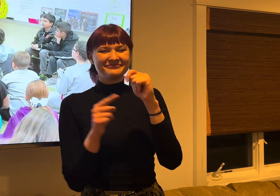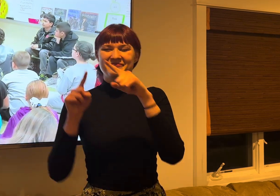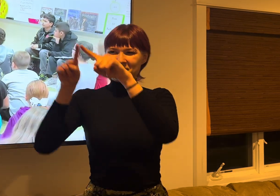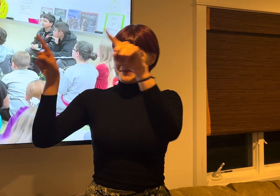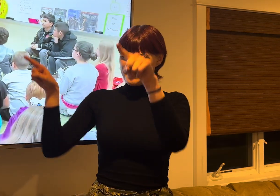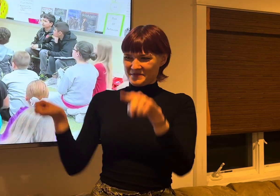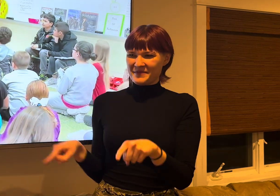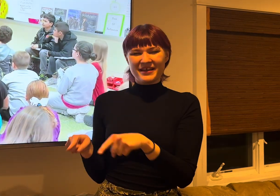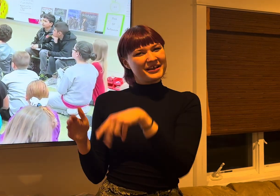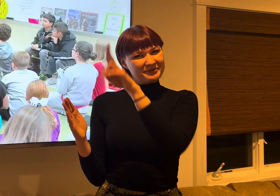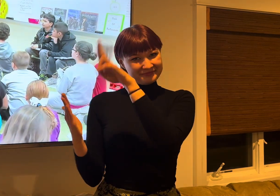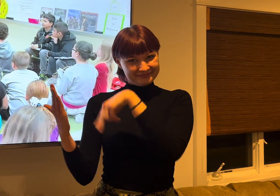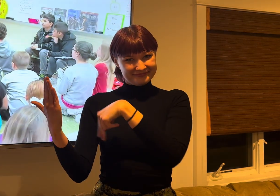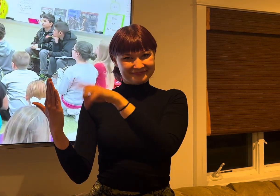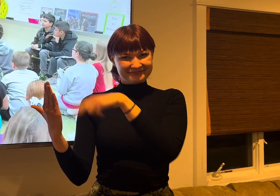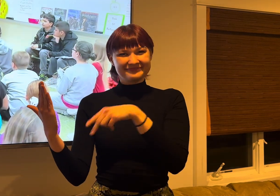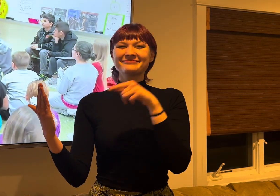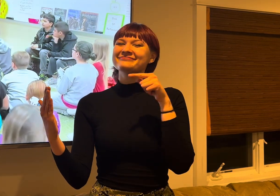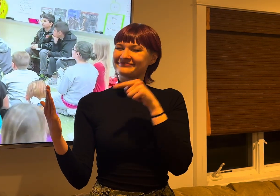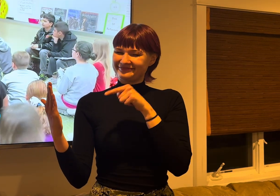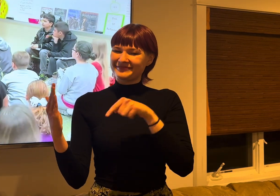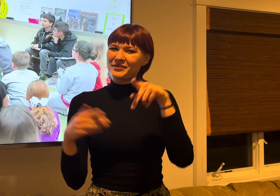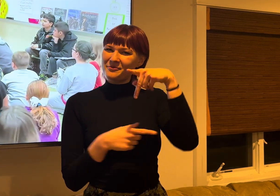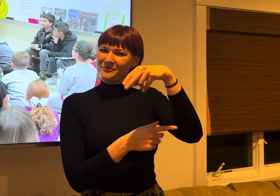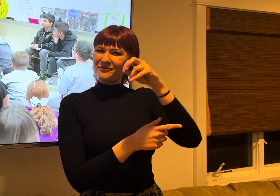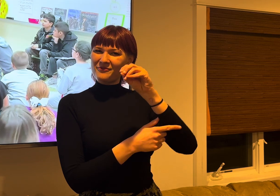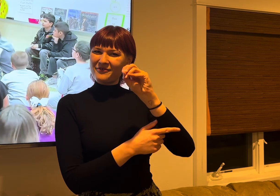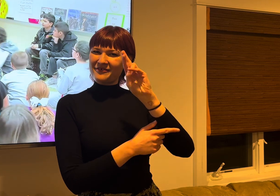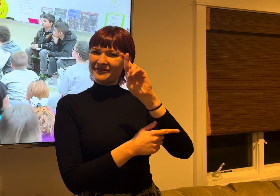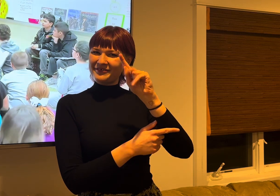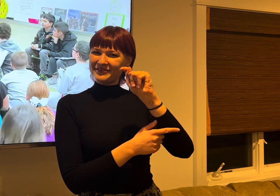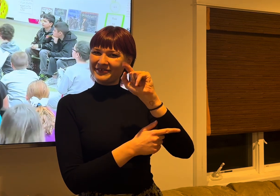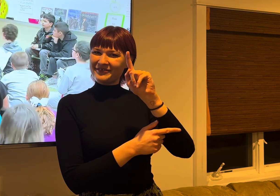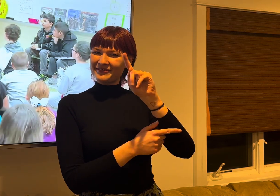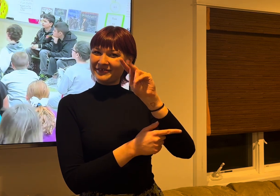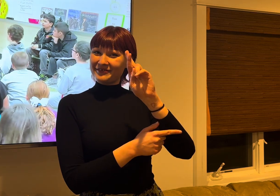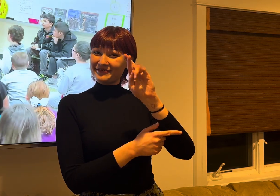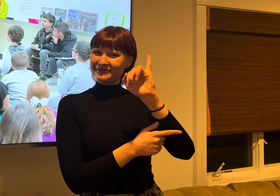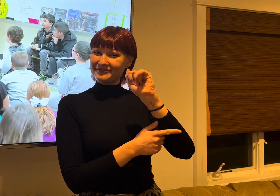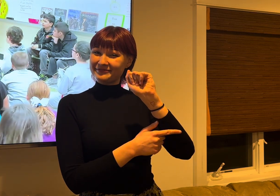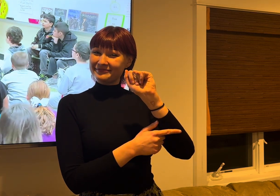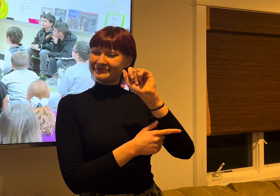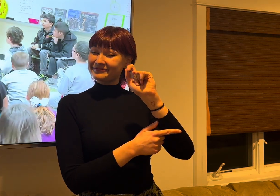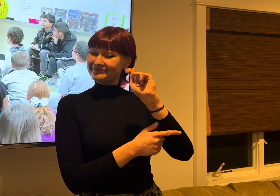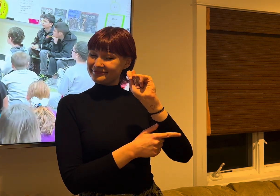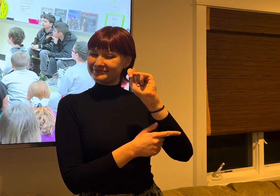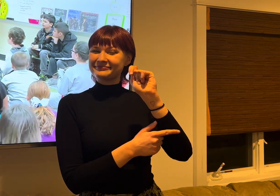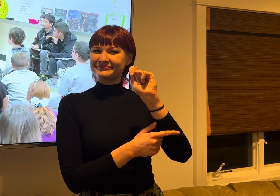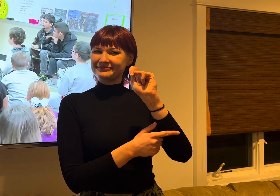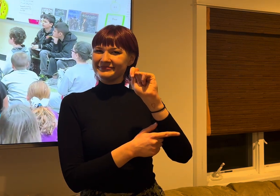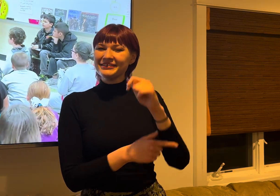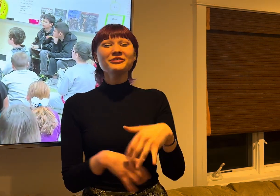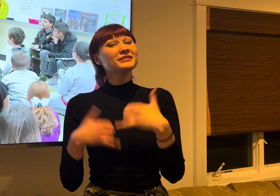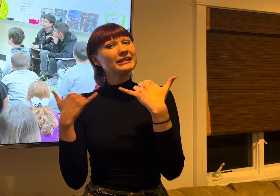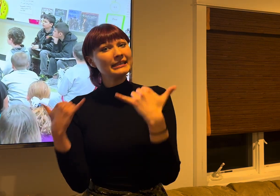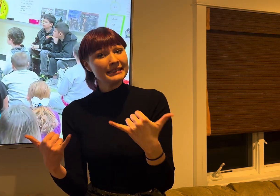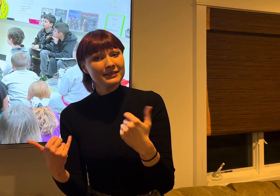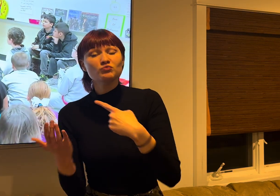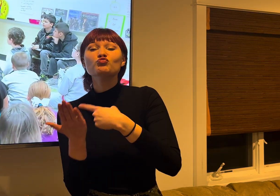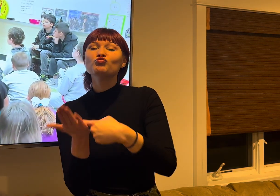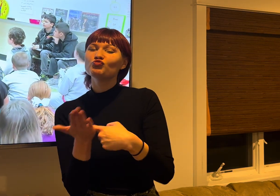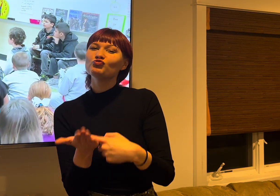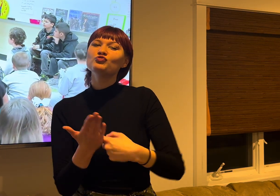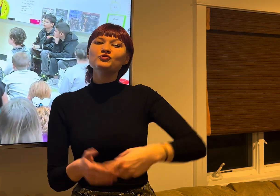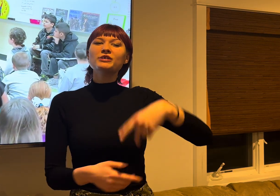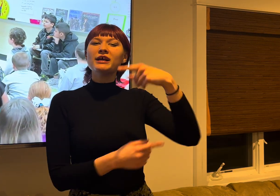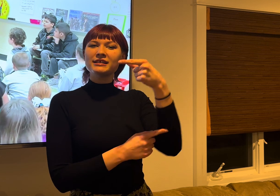the American Revolution, and we started our lesson by looking at George Washington and who he was with fiction. We read the book George